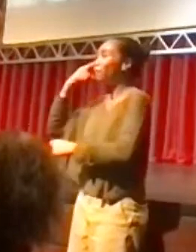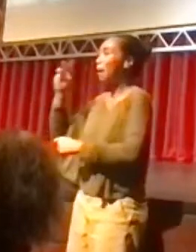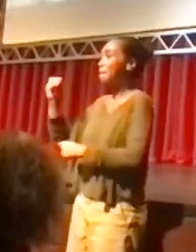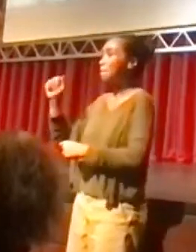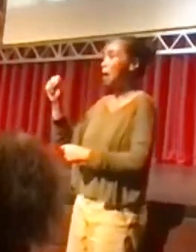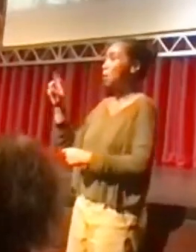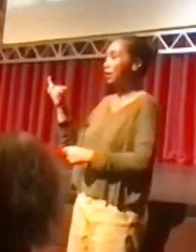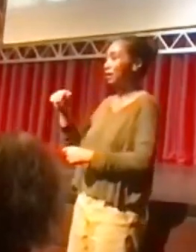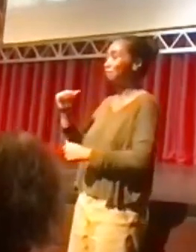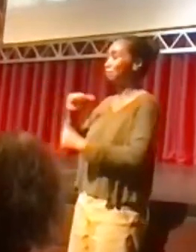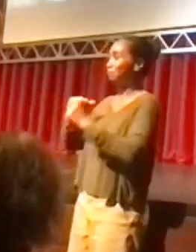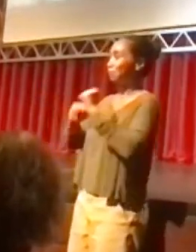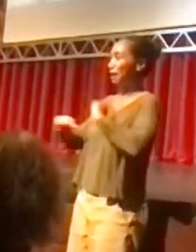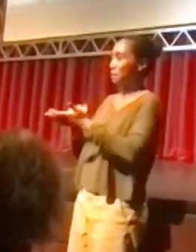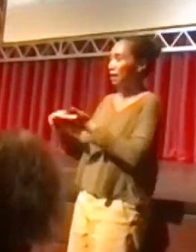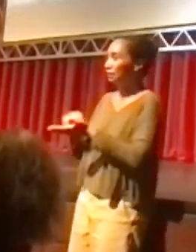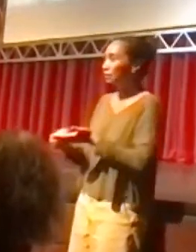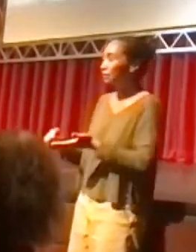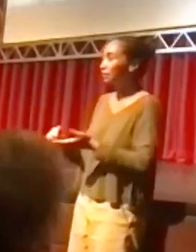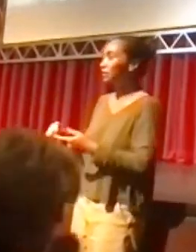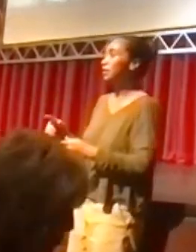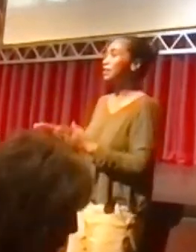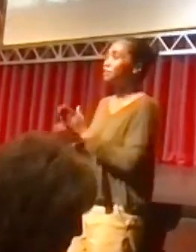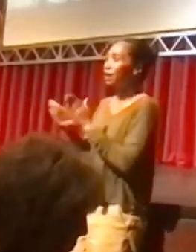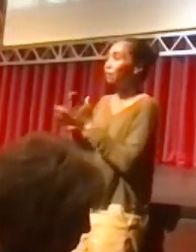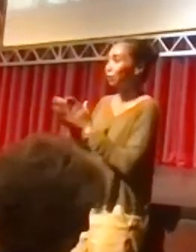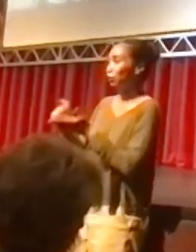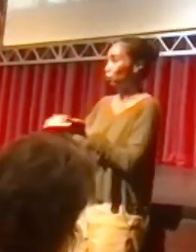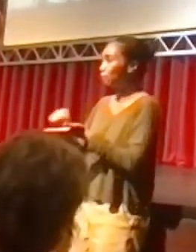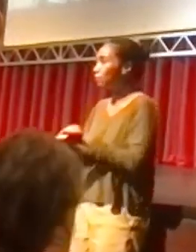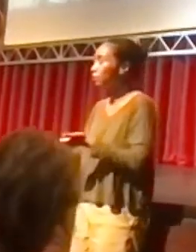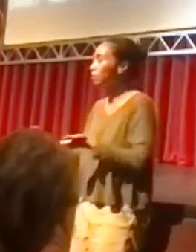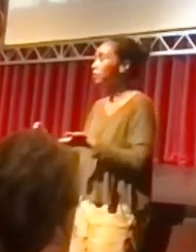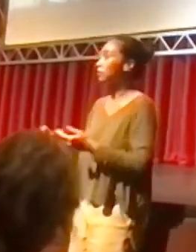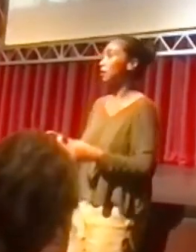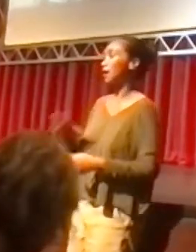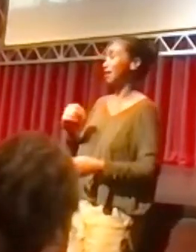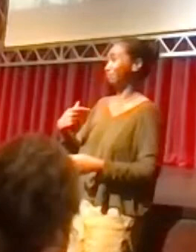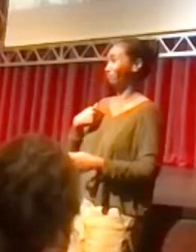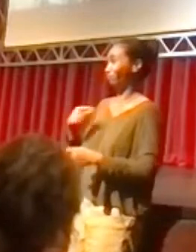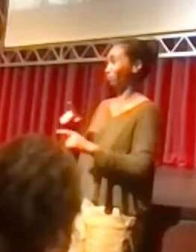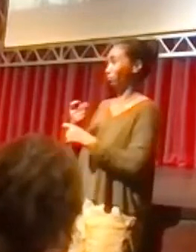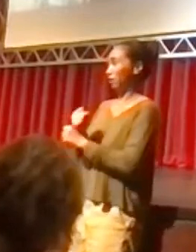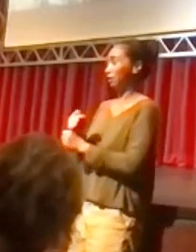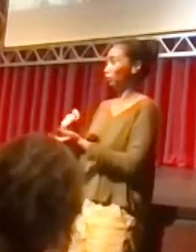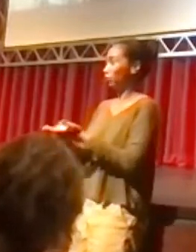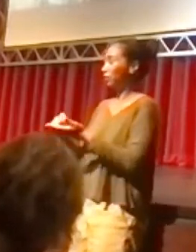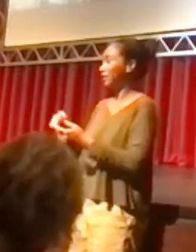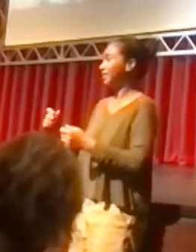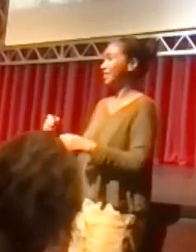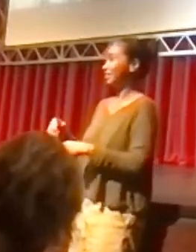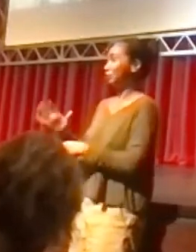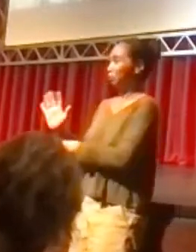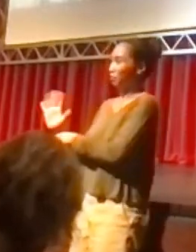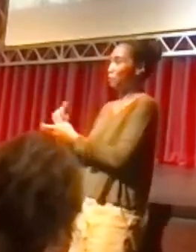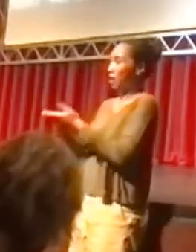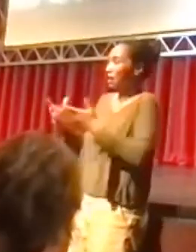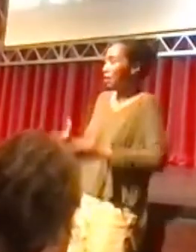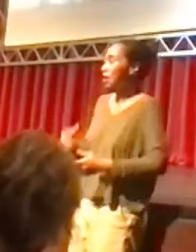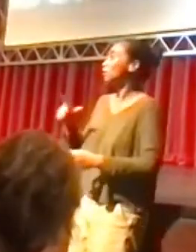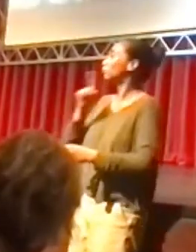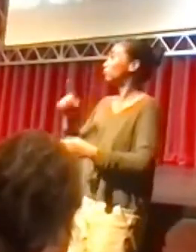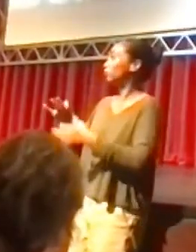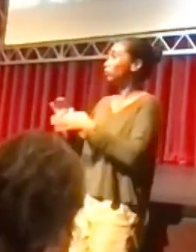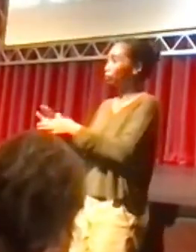and playwriting and developing of their scripts. Both Mia and I are playwrights and screenwriters and have a very